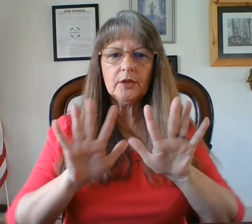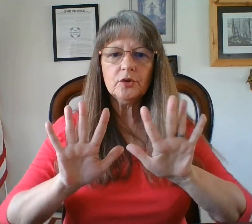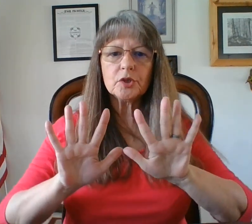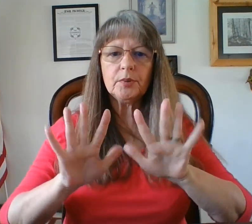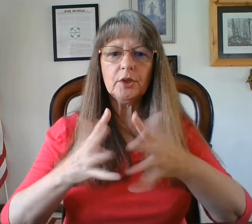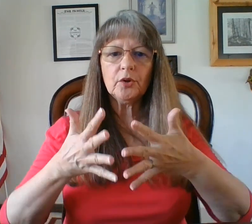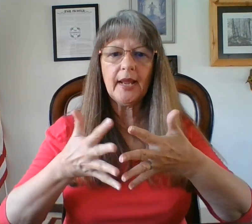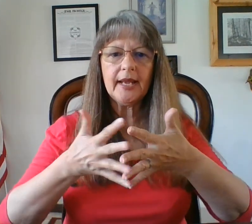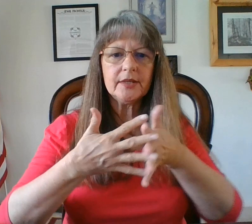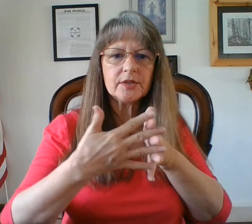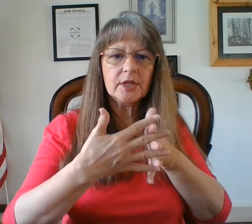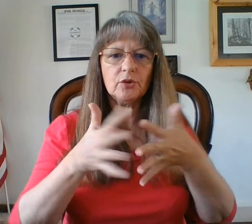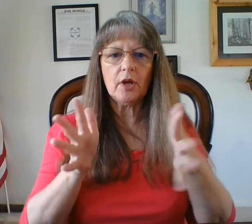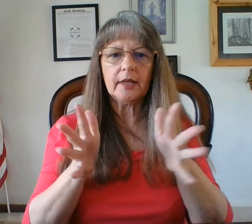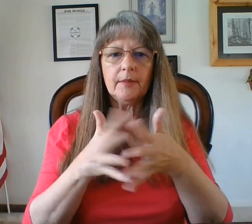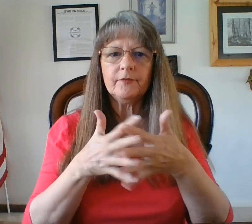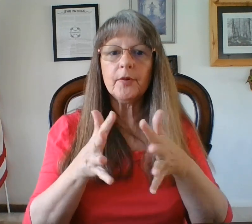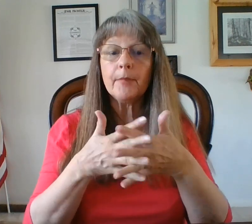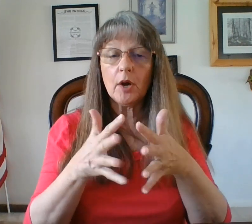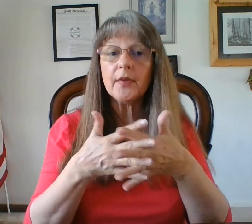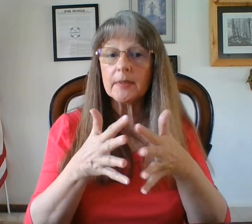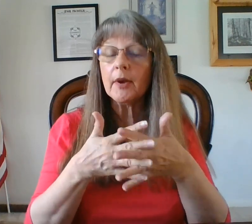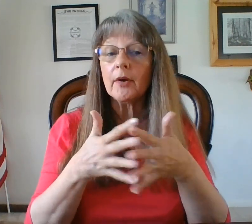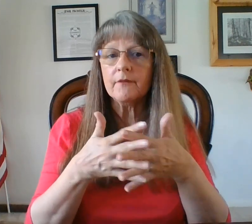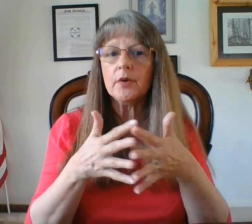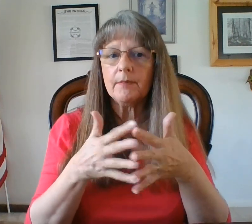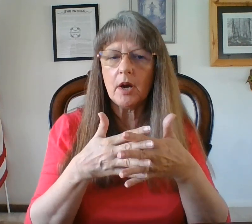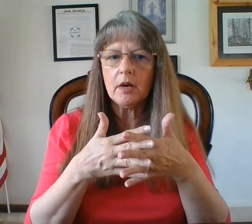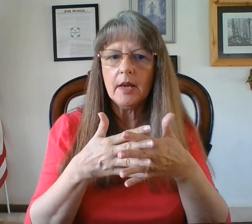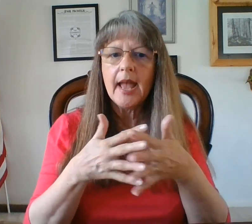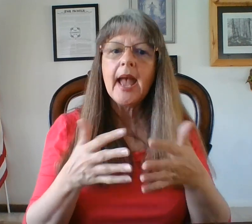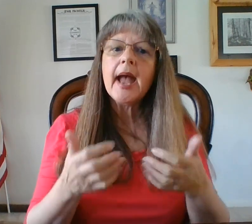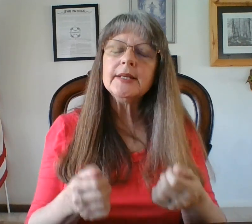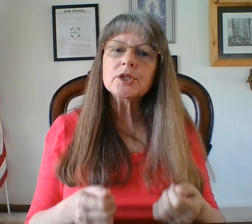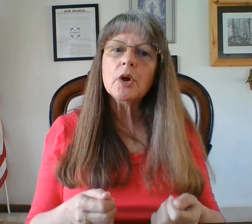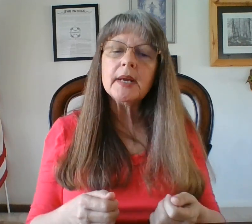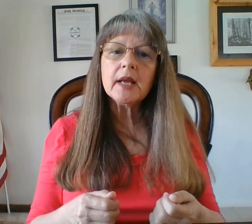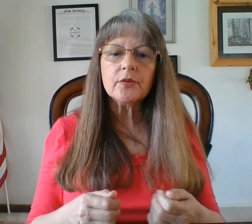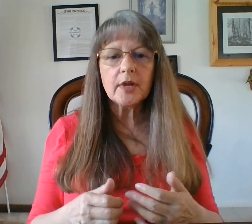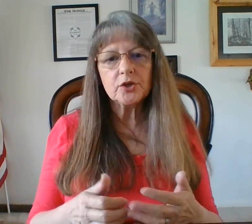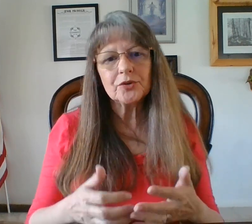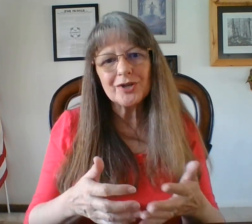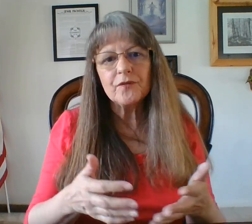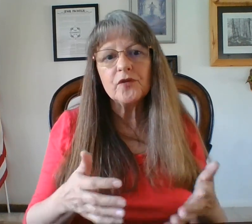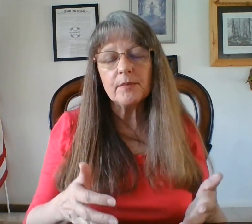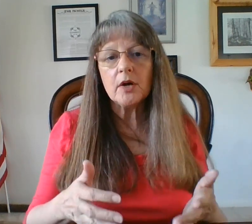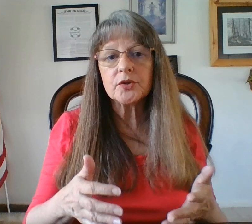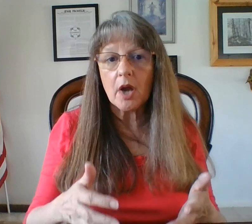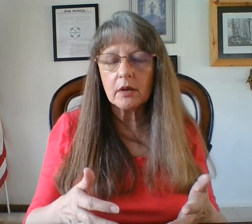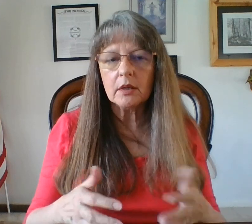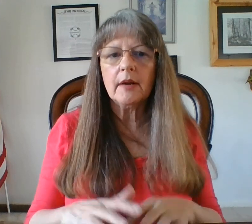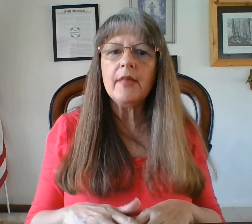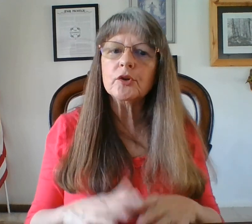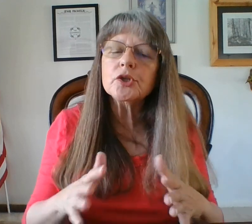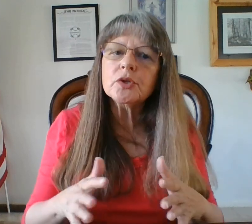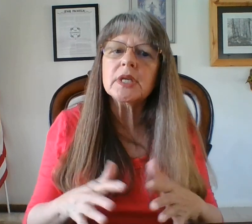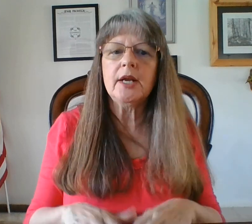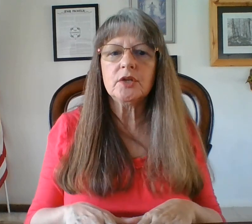You're just putting your hands interlocking the football. That's American football. And so many other countries call football soccer. And there's two signs for